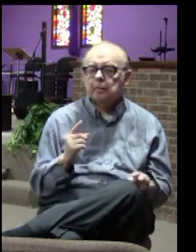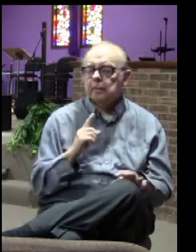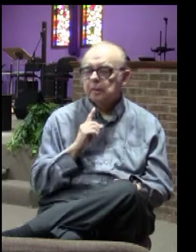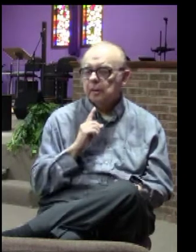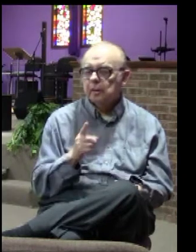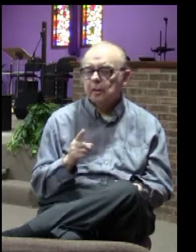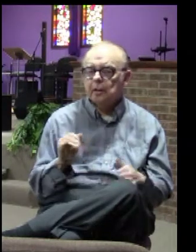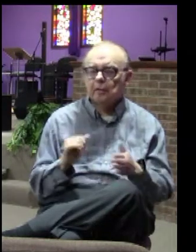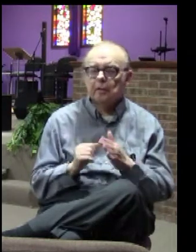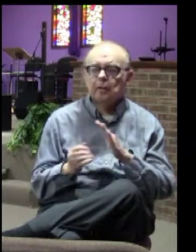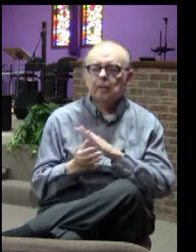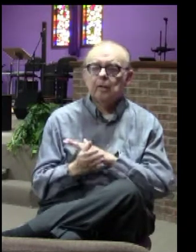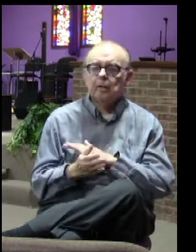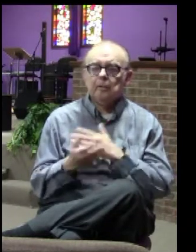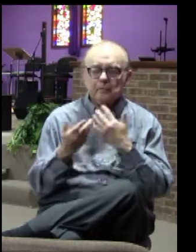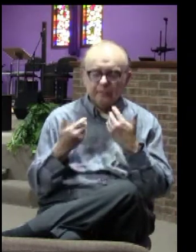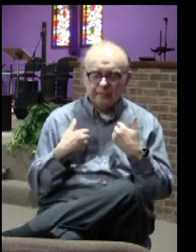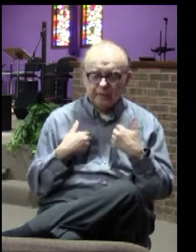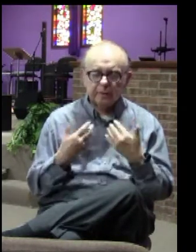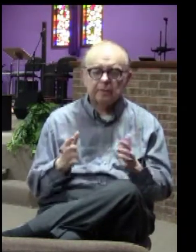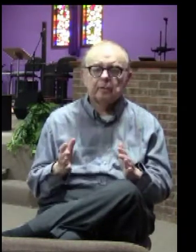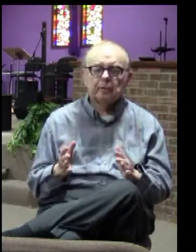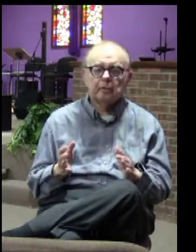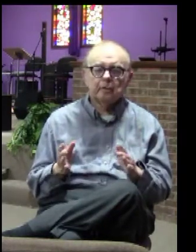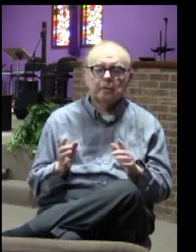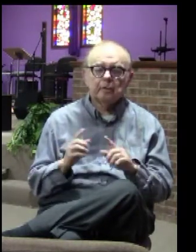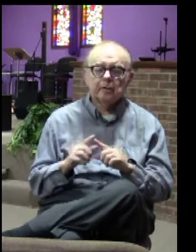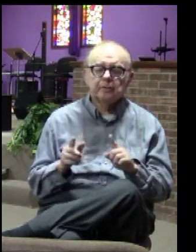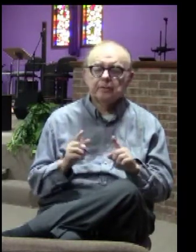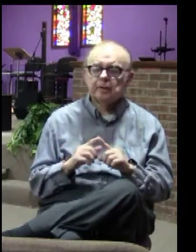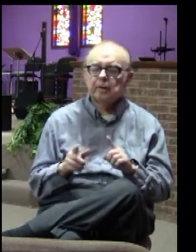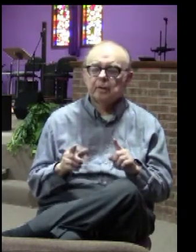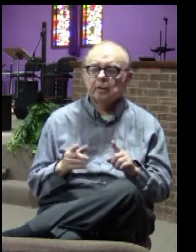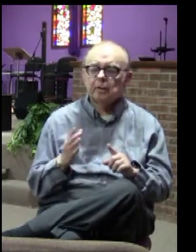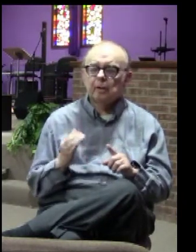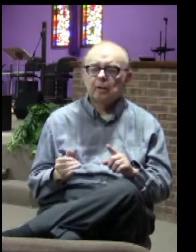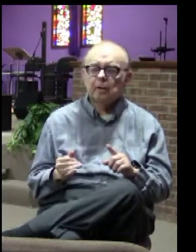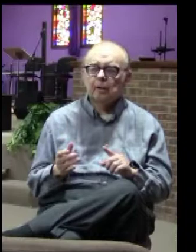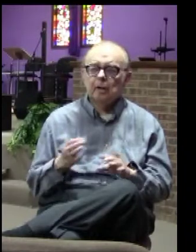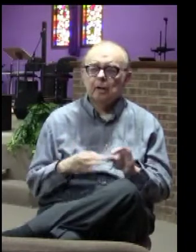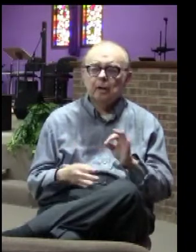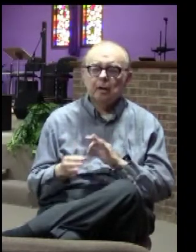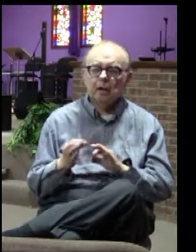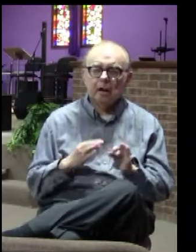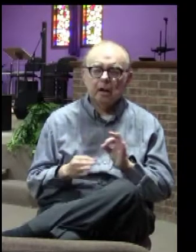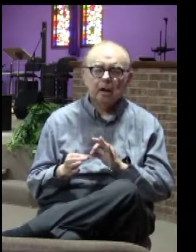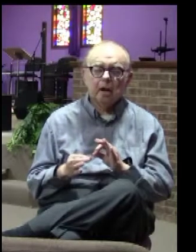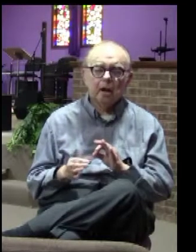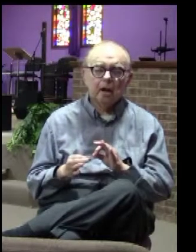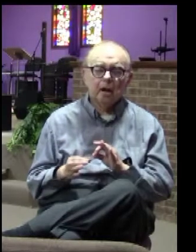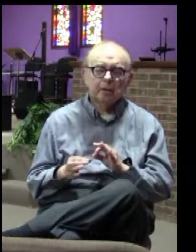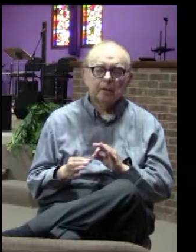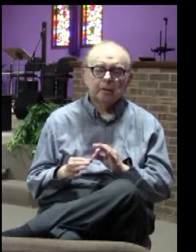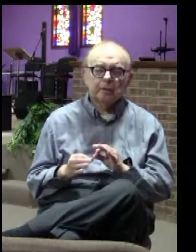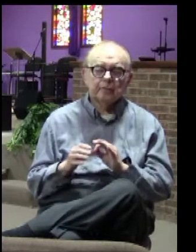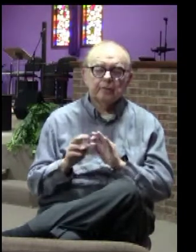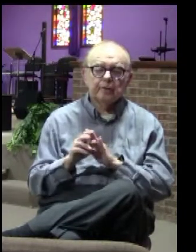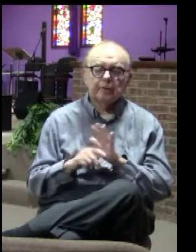is this morning I'm going to finish differently, because instead of playing a clip at the beginning of the